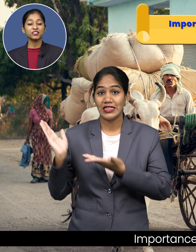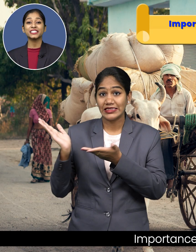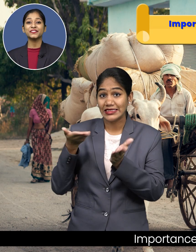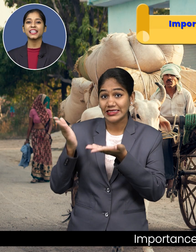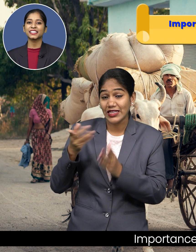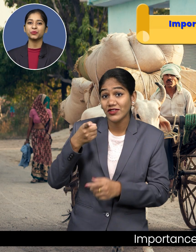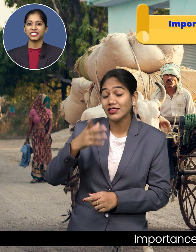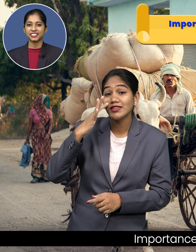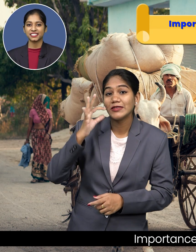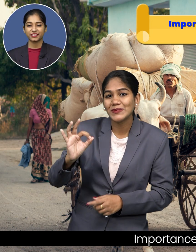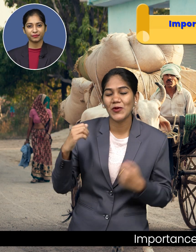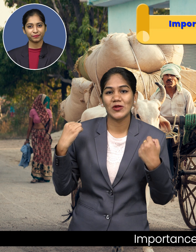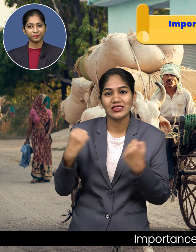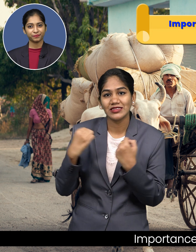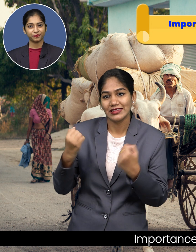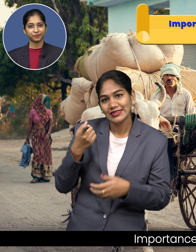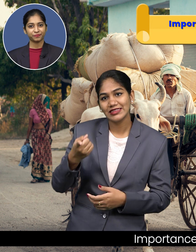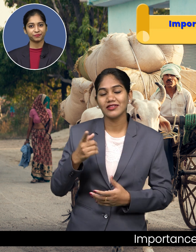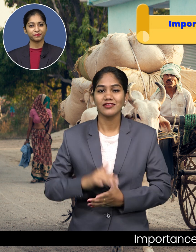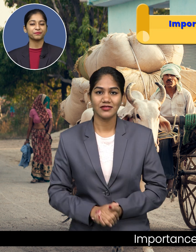Importance of service activities.